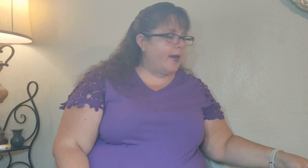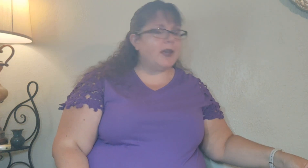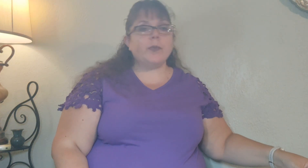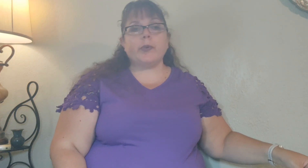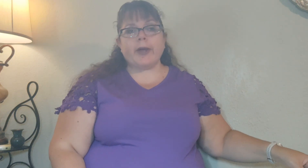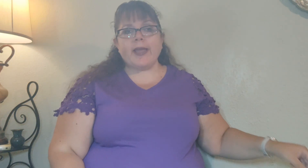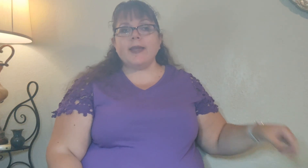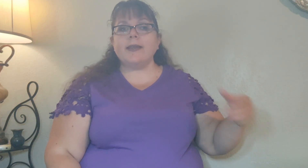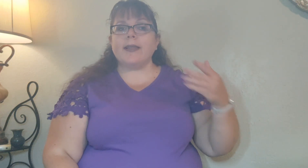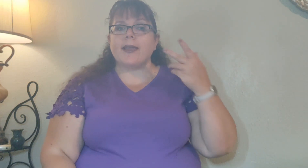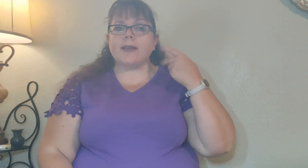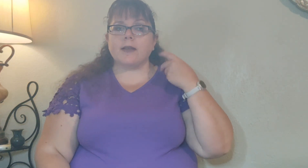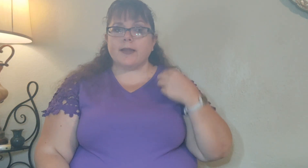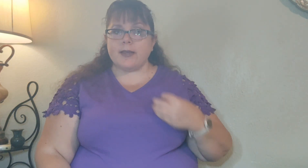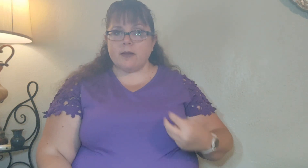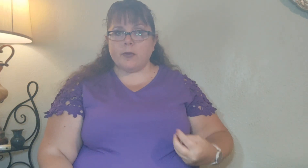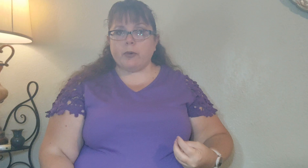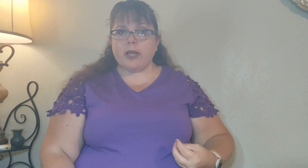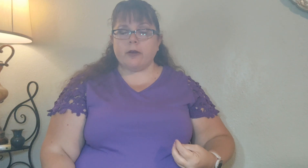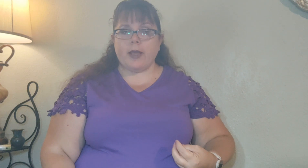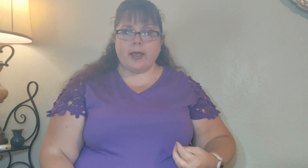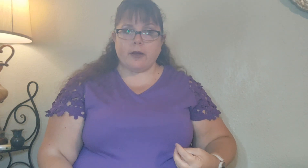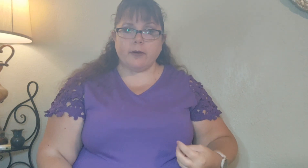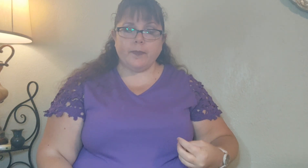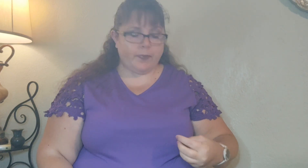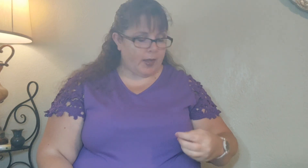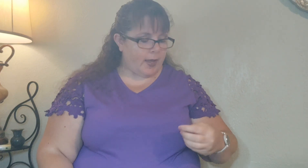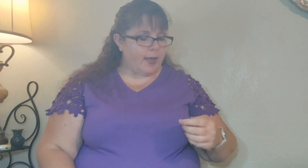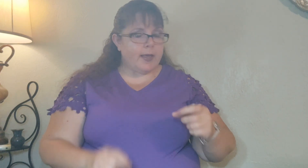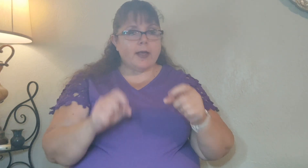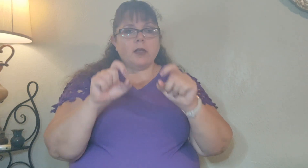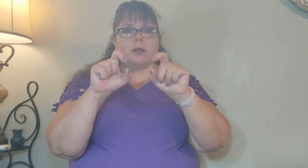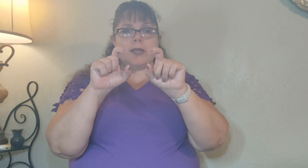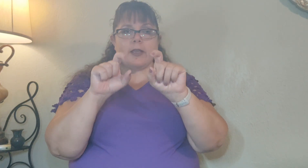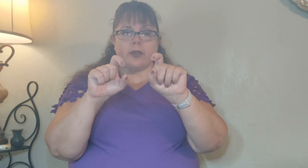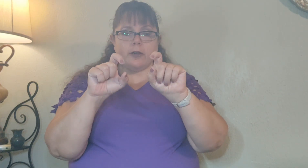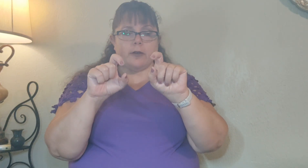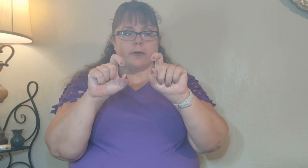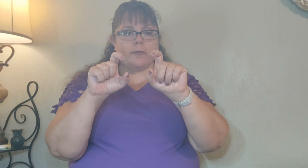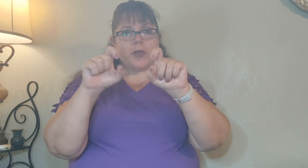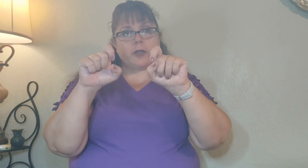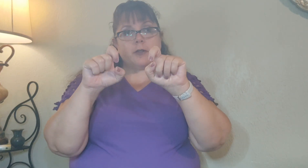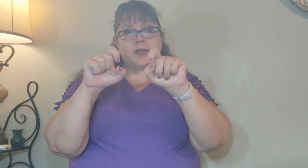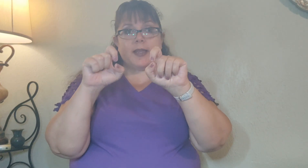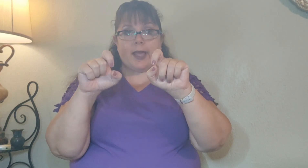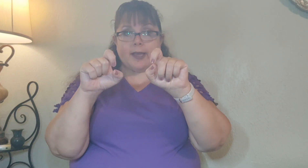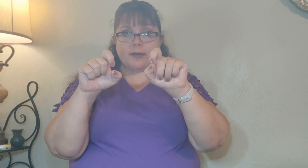In a braid, like a lady would braid her hair, you take your fingers in an